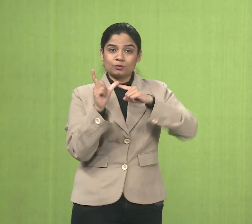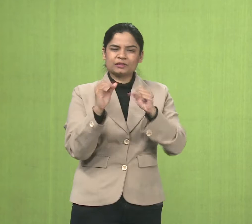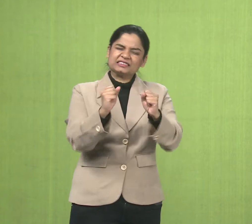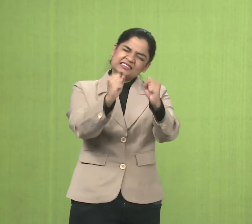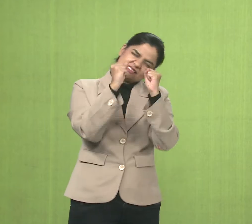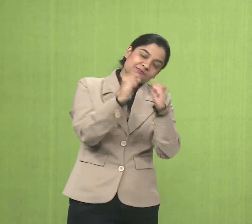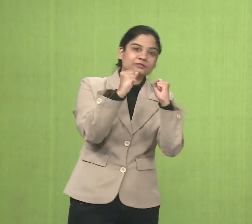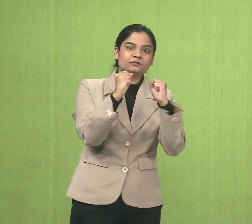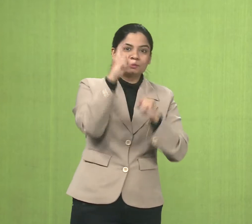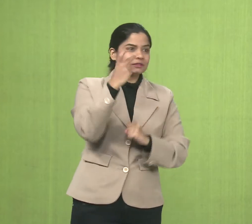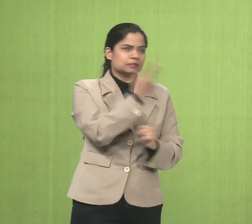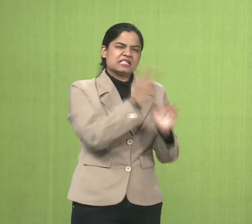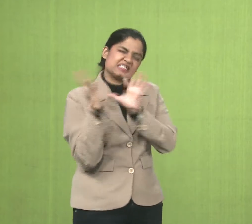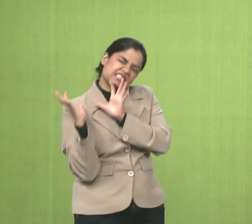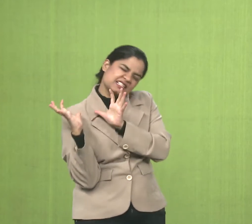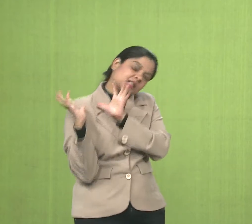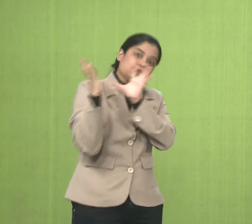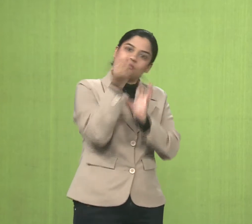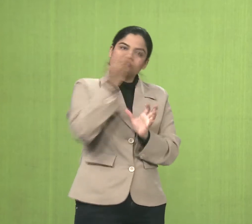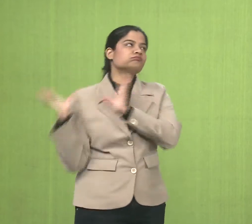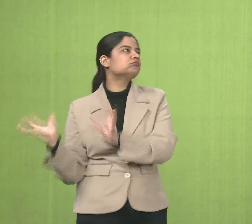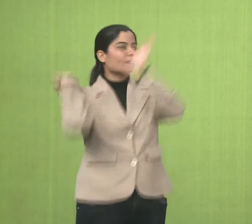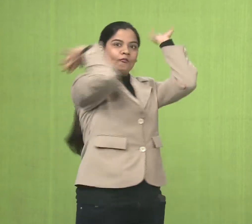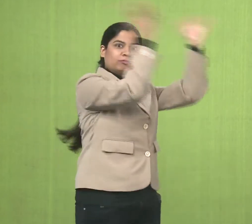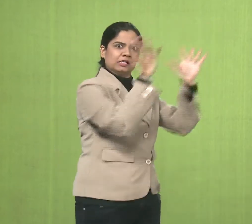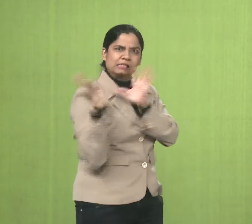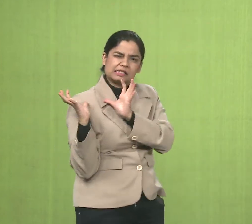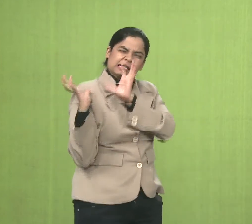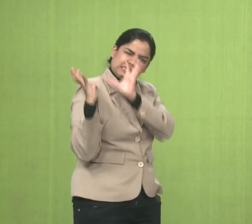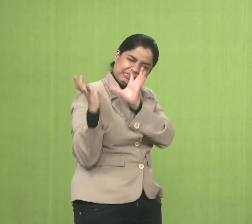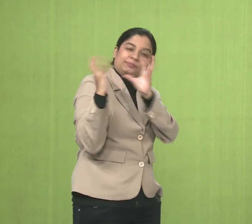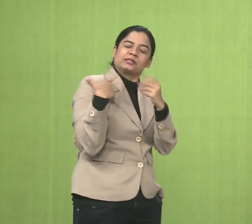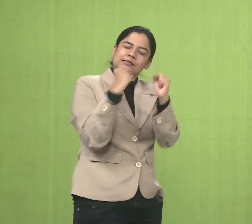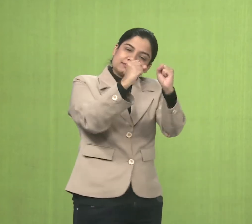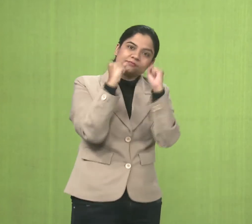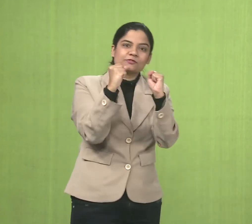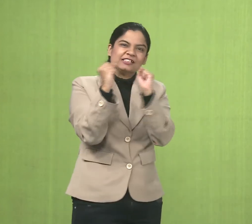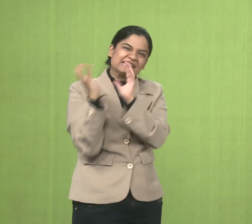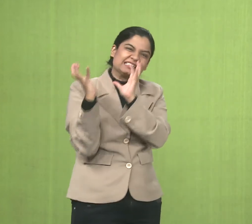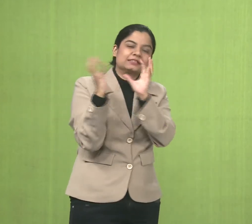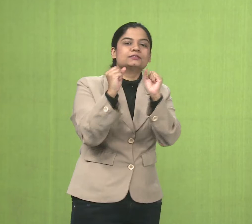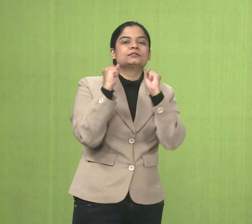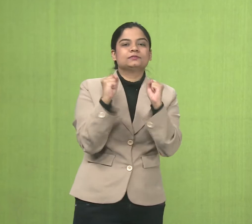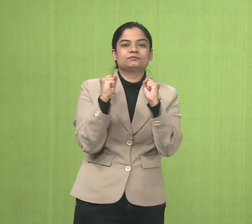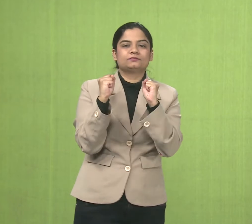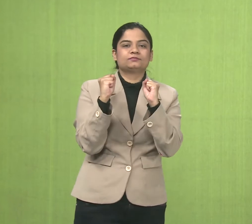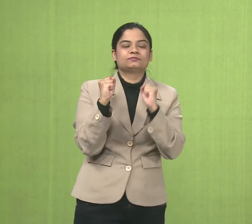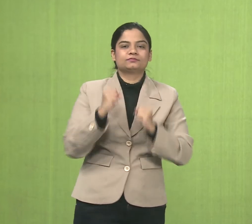Difficult. Difficult is something that's hard. As you can see from the picture, a person's having a lot of difficulty in carrying that big